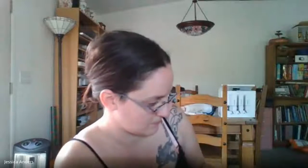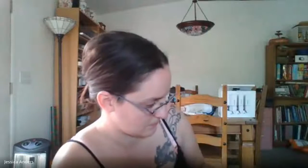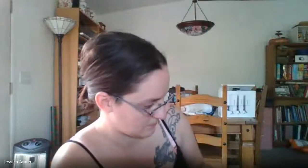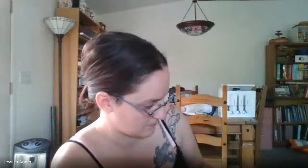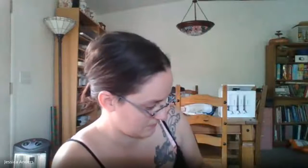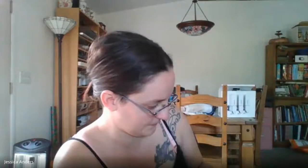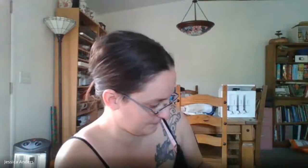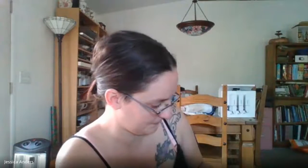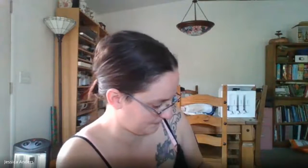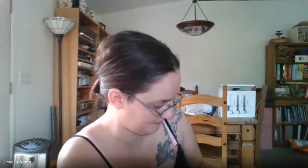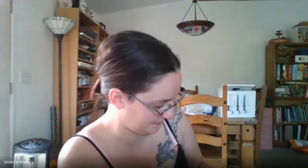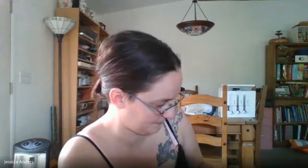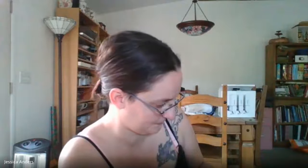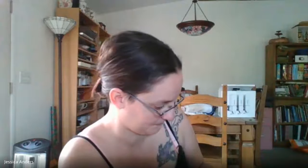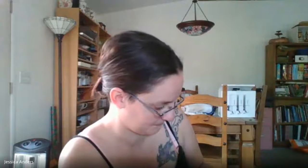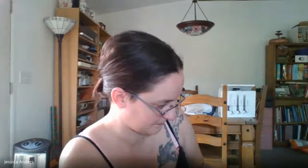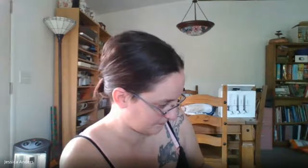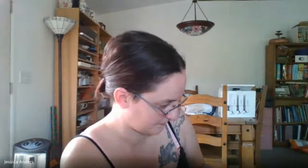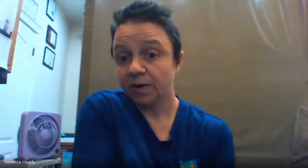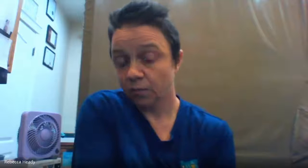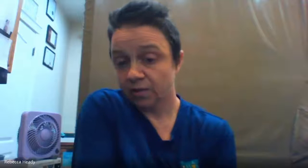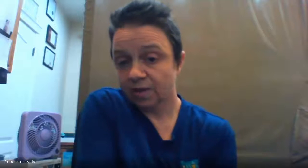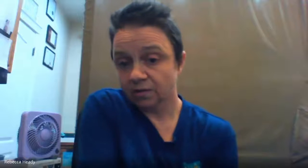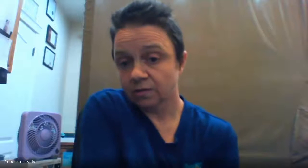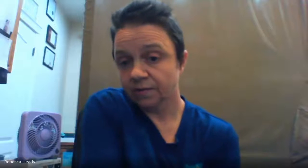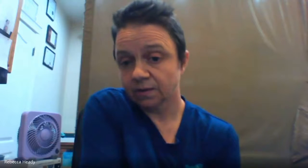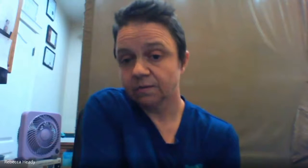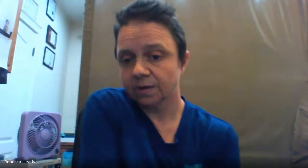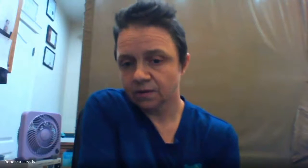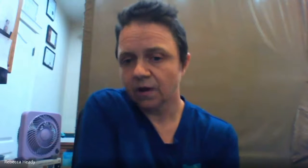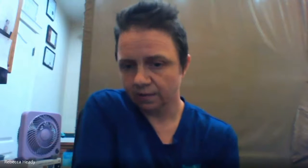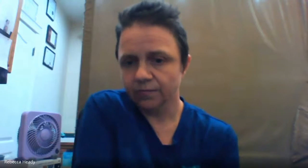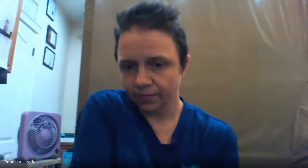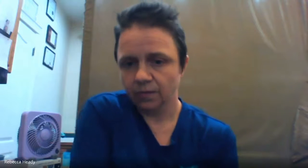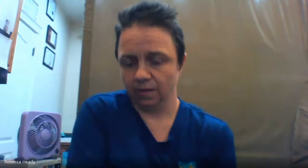for the previous. Or the life print with Dr. Vickers? Okay.